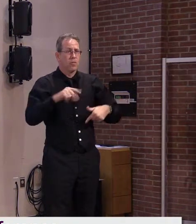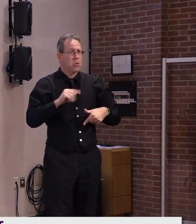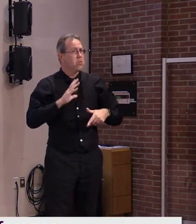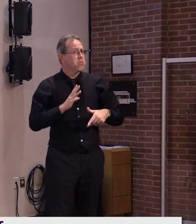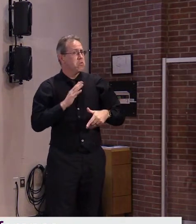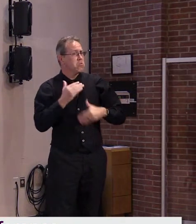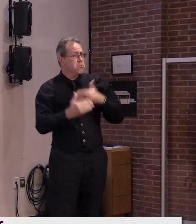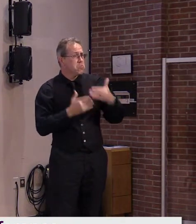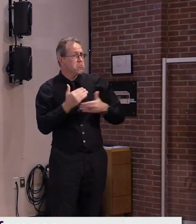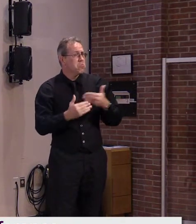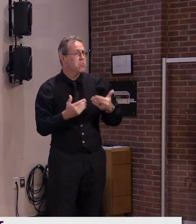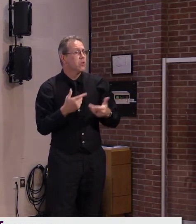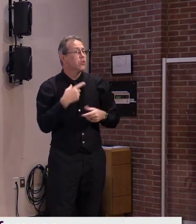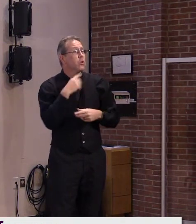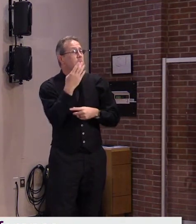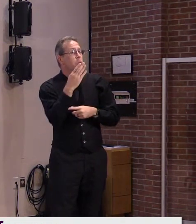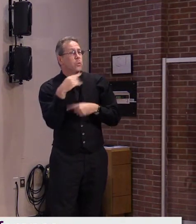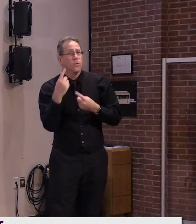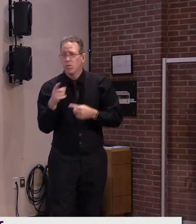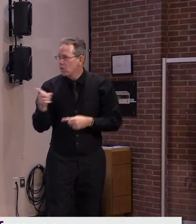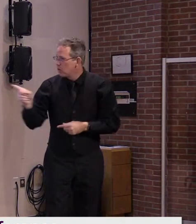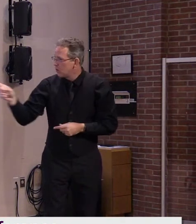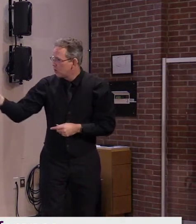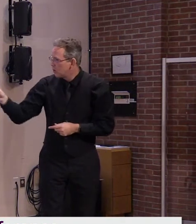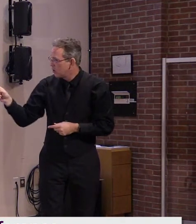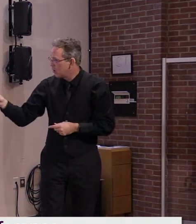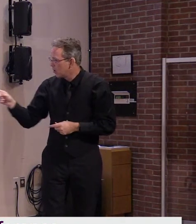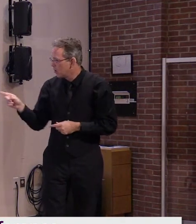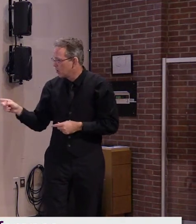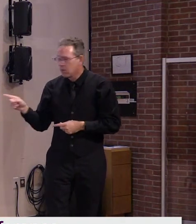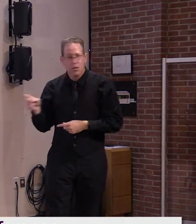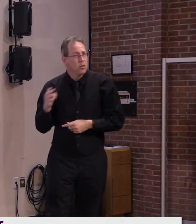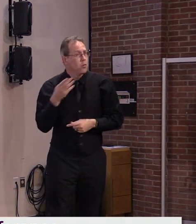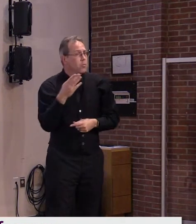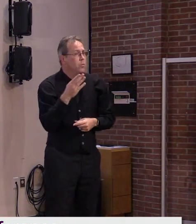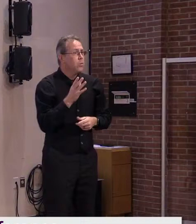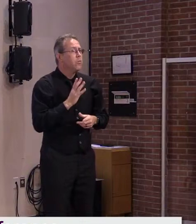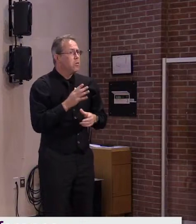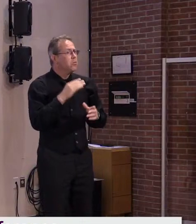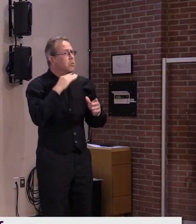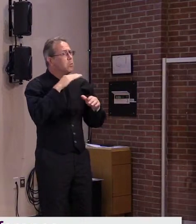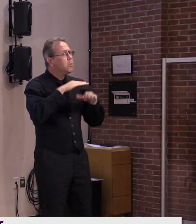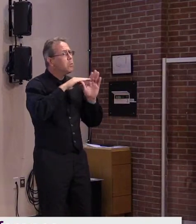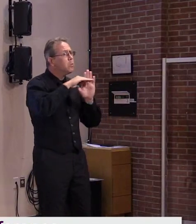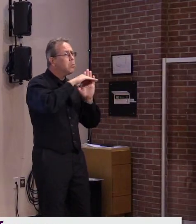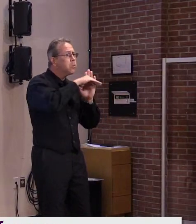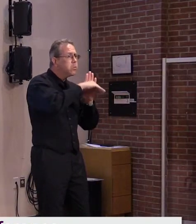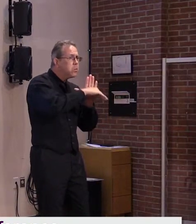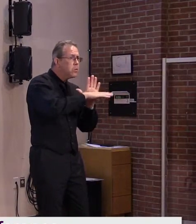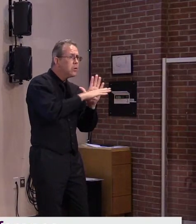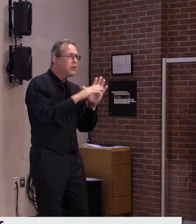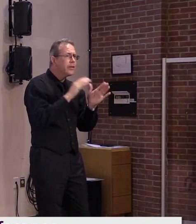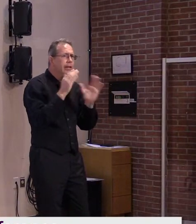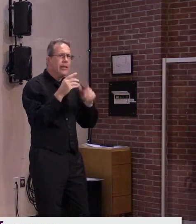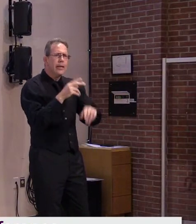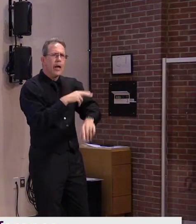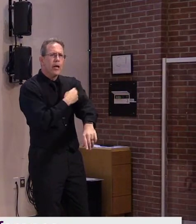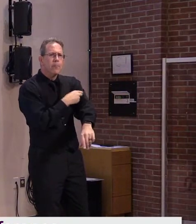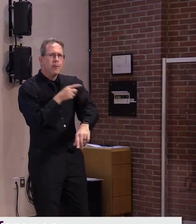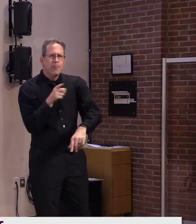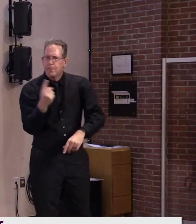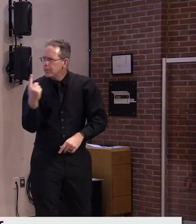the case numbers and on the hospital numbers, and very clearly on the hospital numbers, you can see that there is a downward trajectory even in these